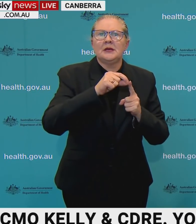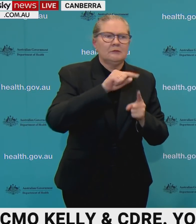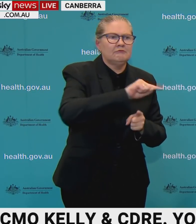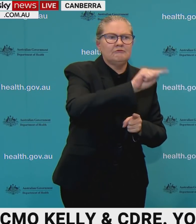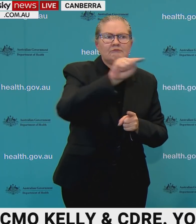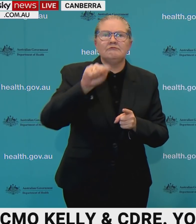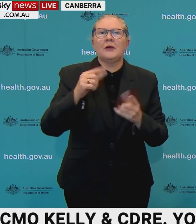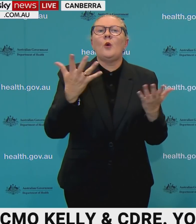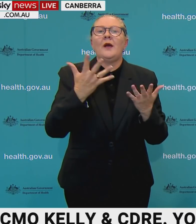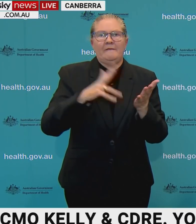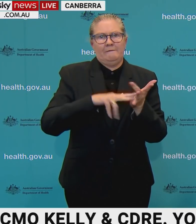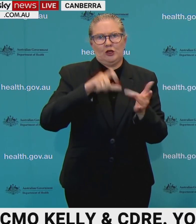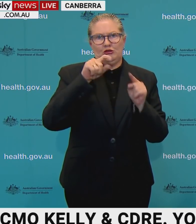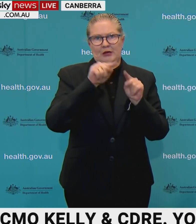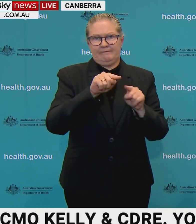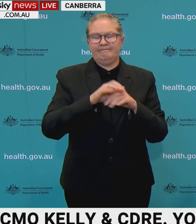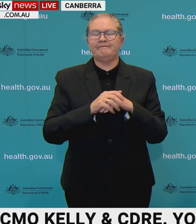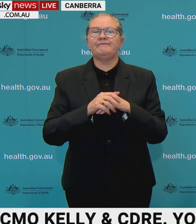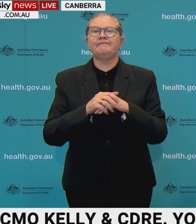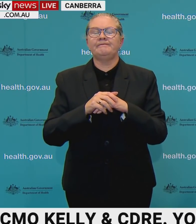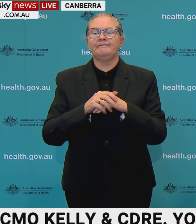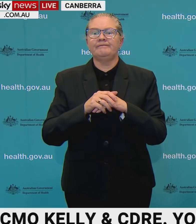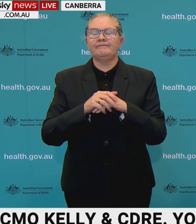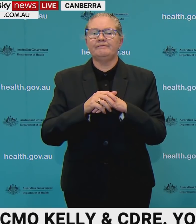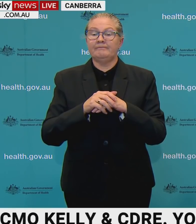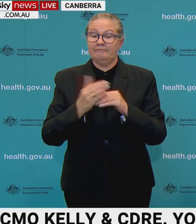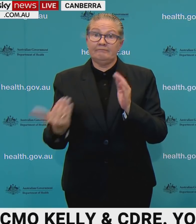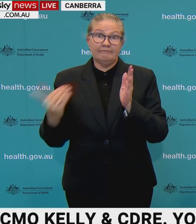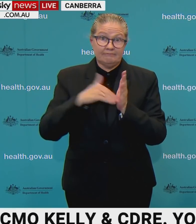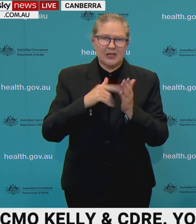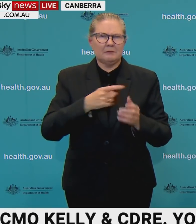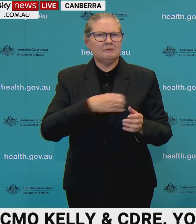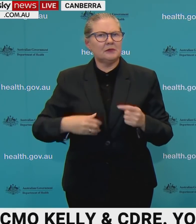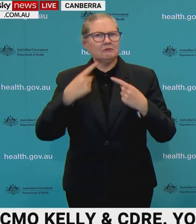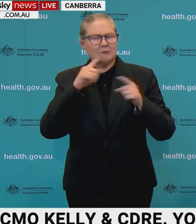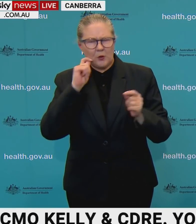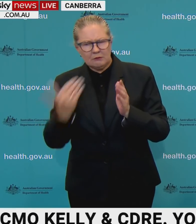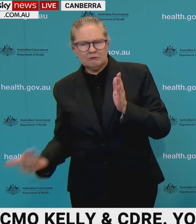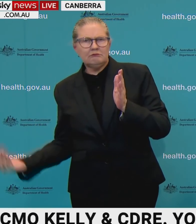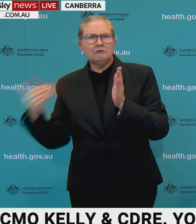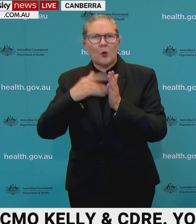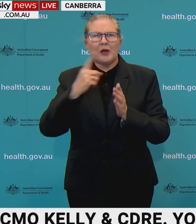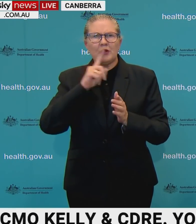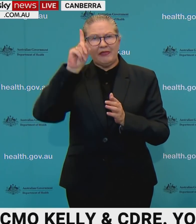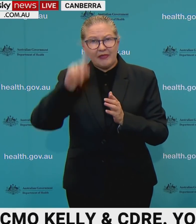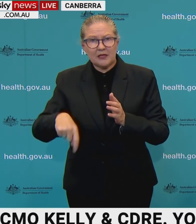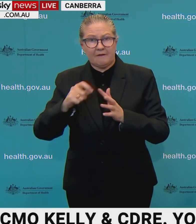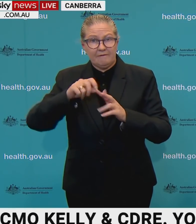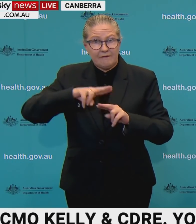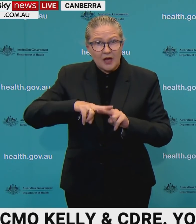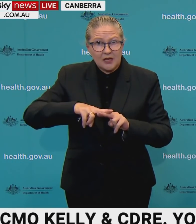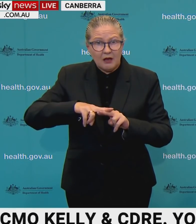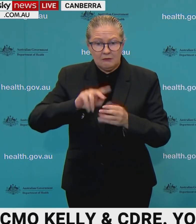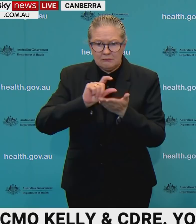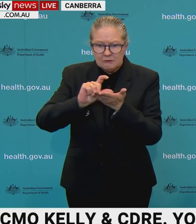Victoria. In addition, and as the Minister announced yesterday, an additional 100,000 doses of Pfizer vaccine will be